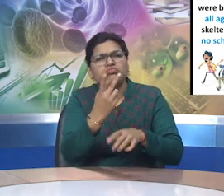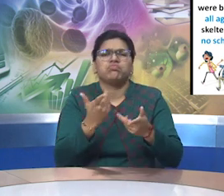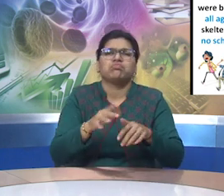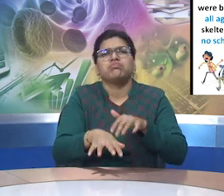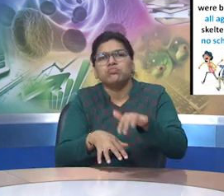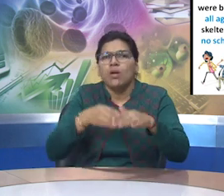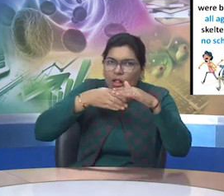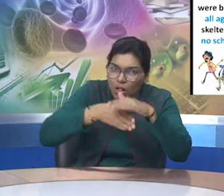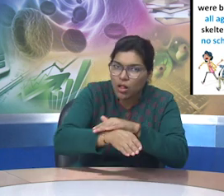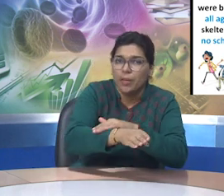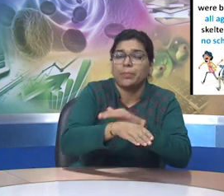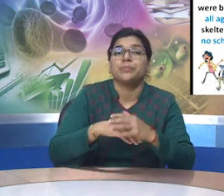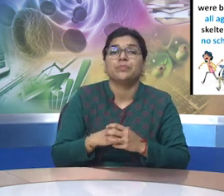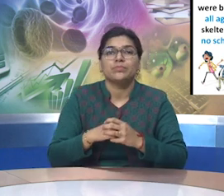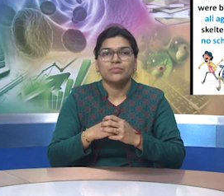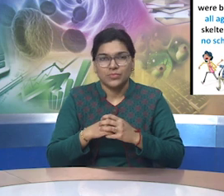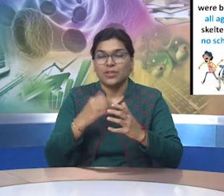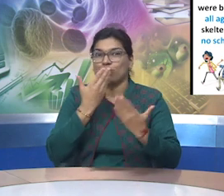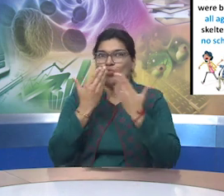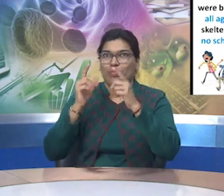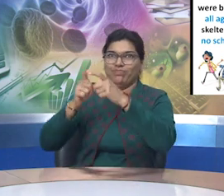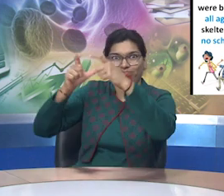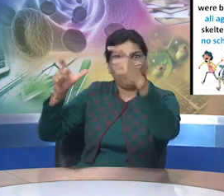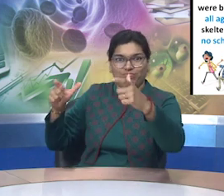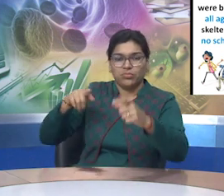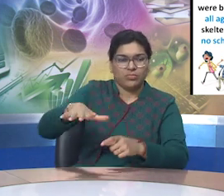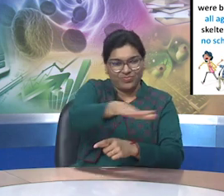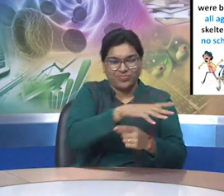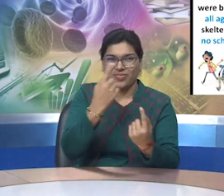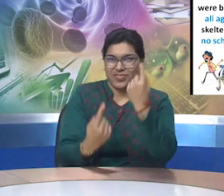Schools were being hurriedly closed.